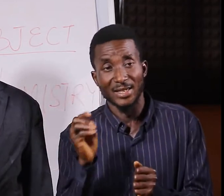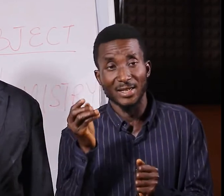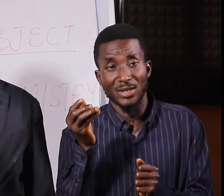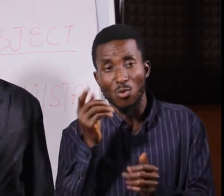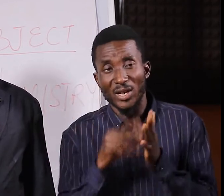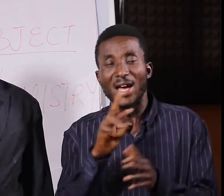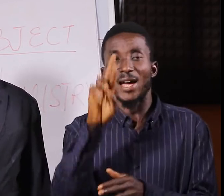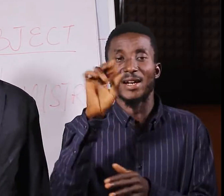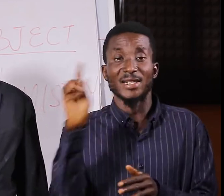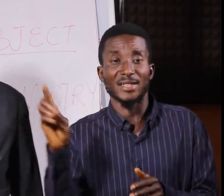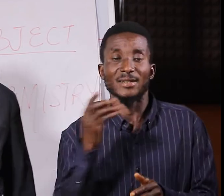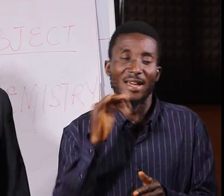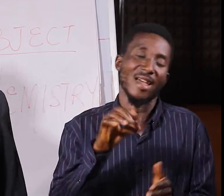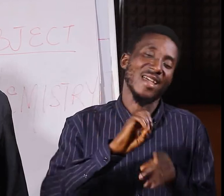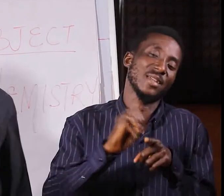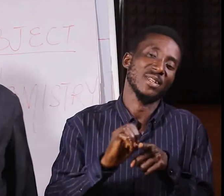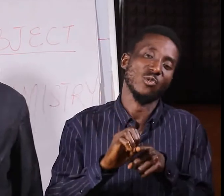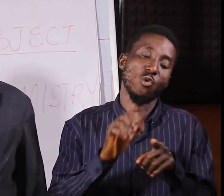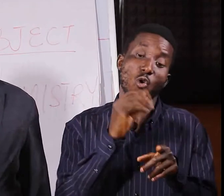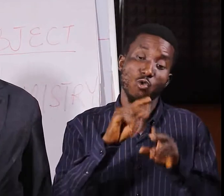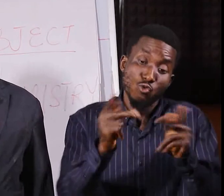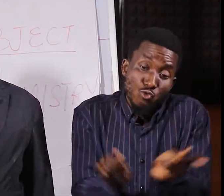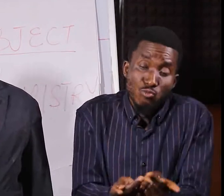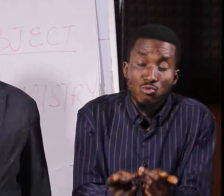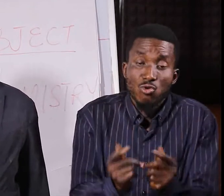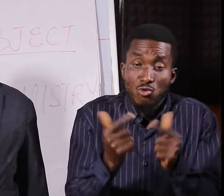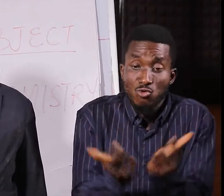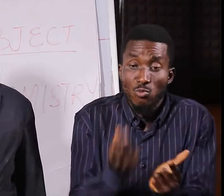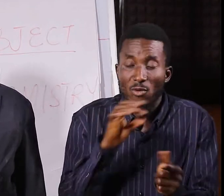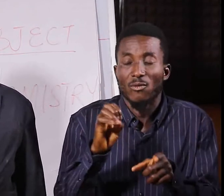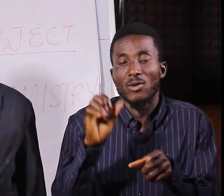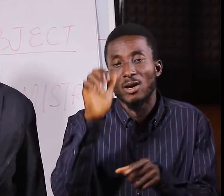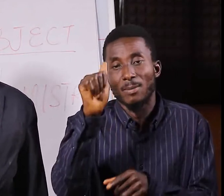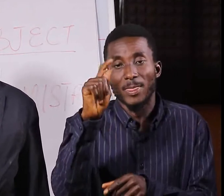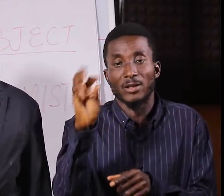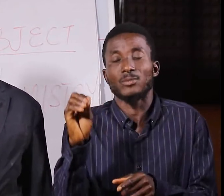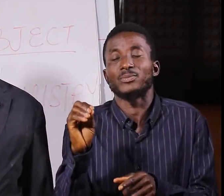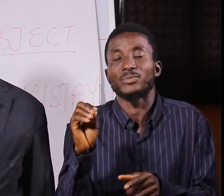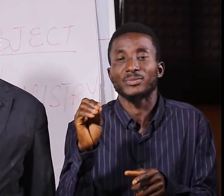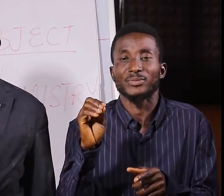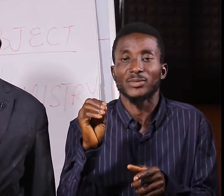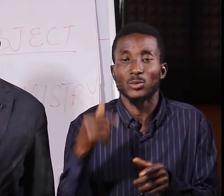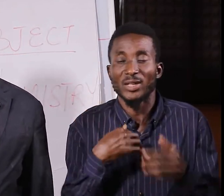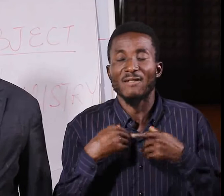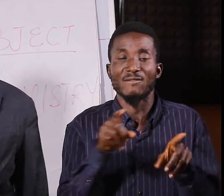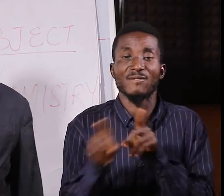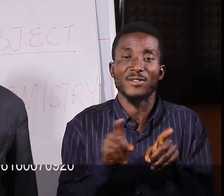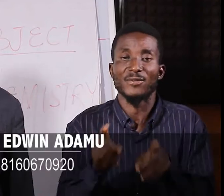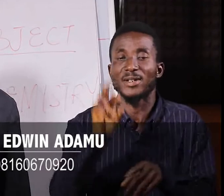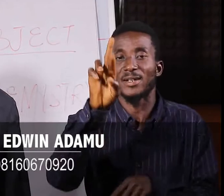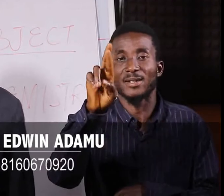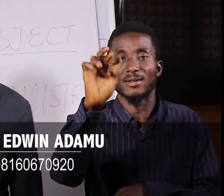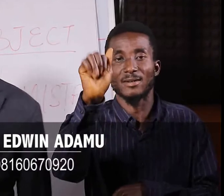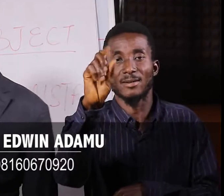they are elements. They are a group of atoms that behave like a single unit. We have different